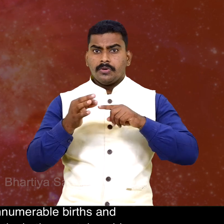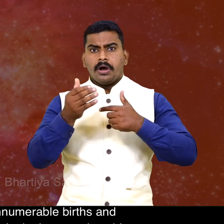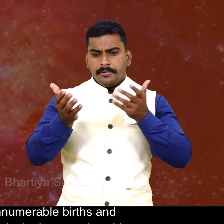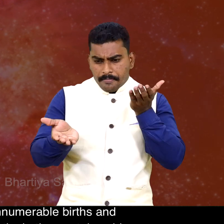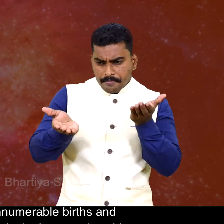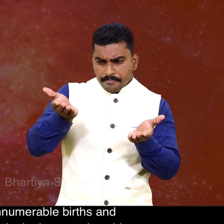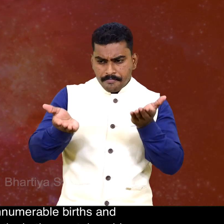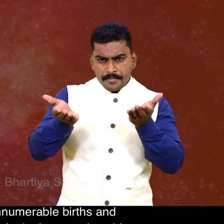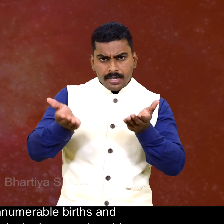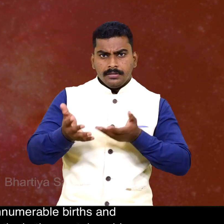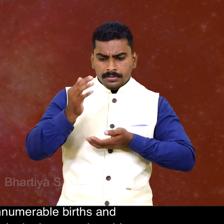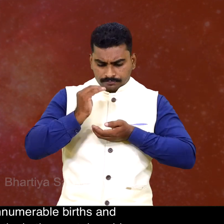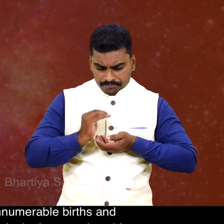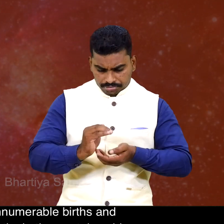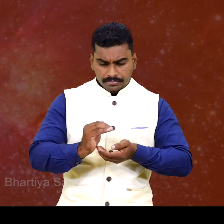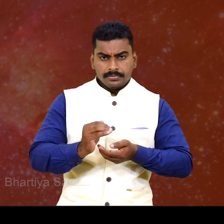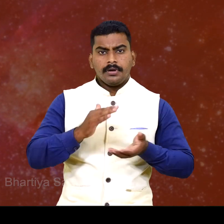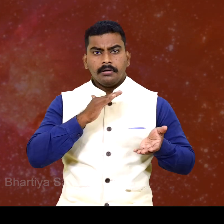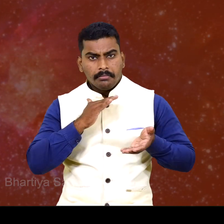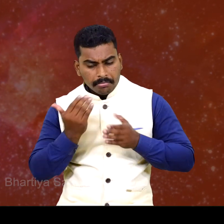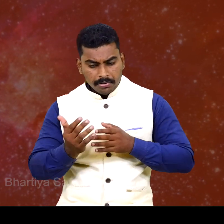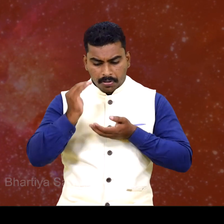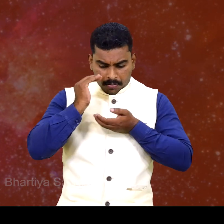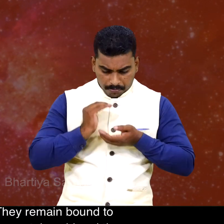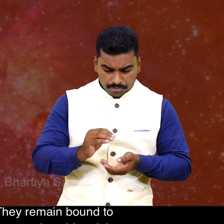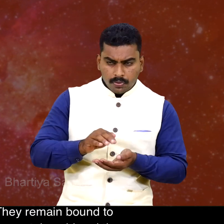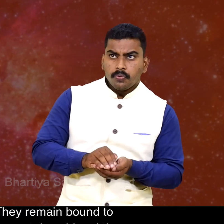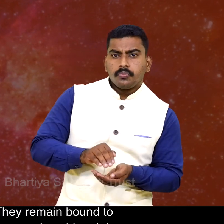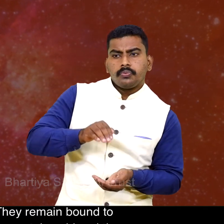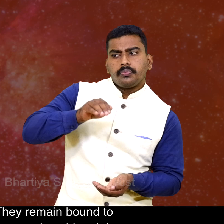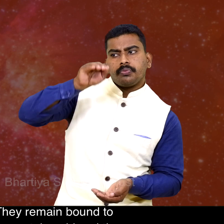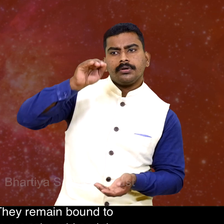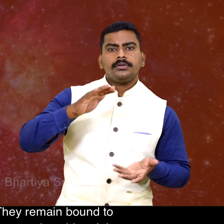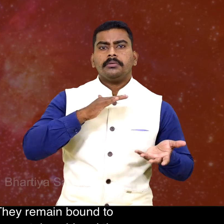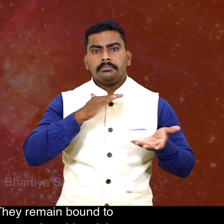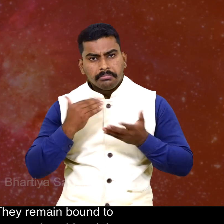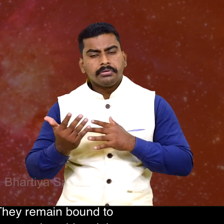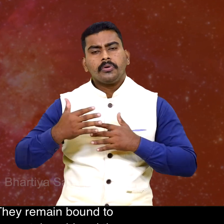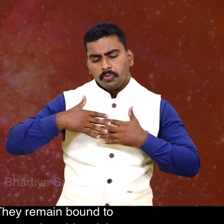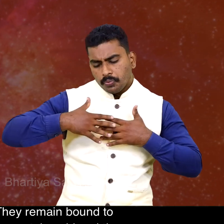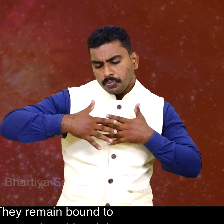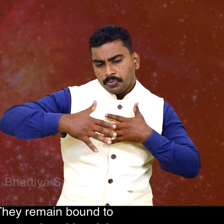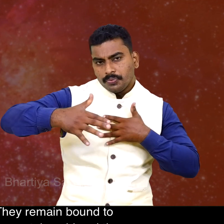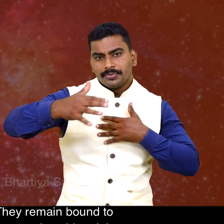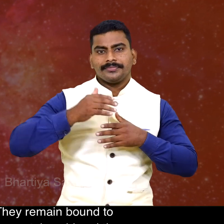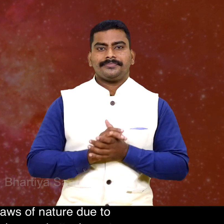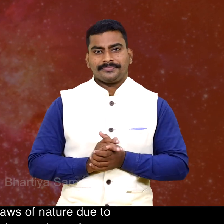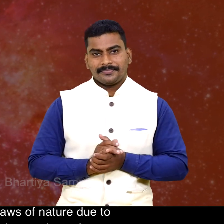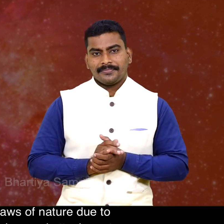deaths in the mortal world. They remain bound to the mortal world and the laws of nature